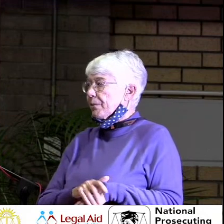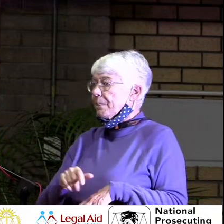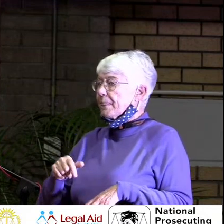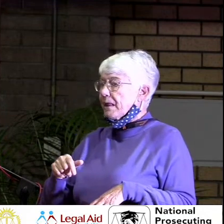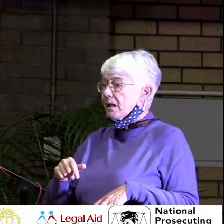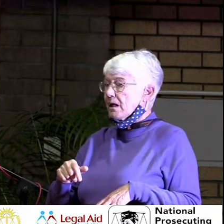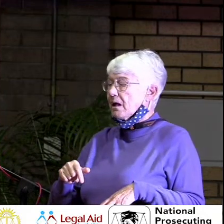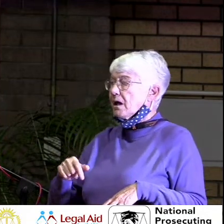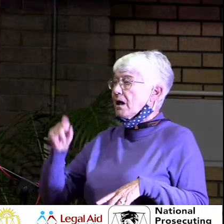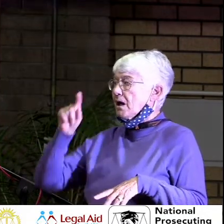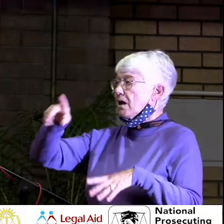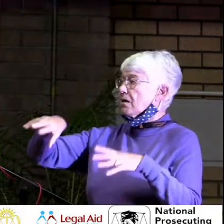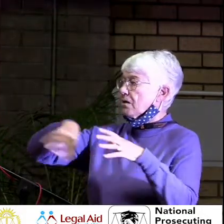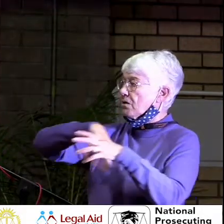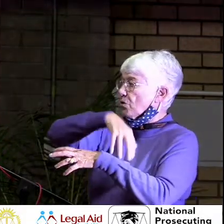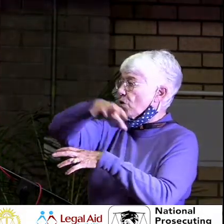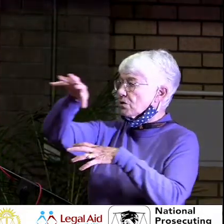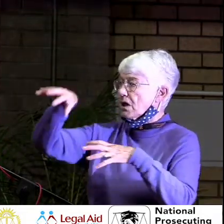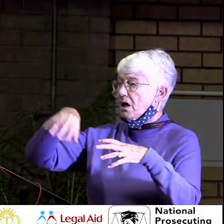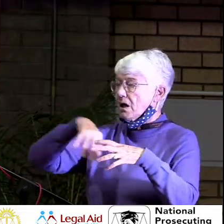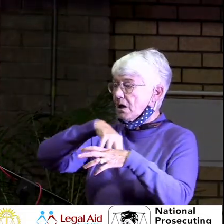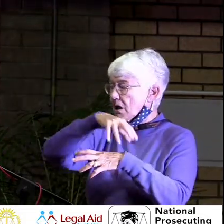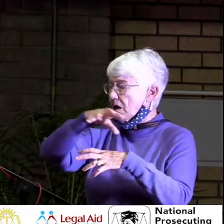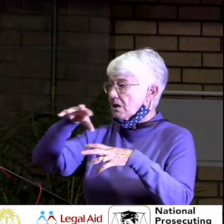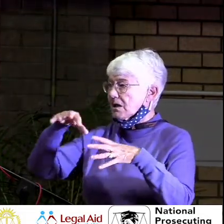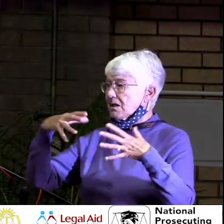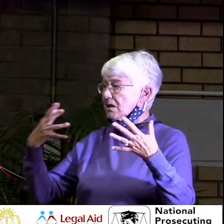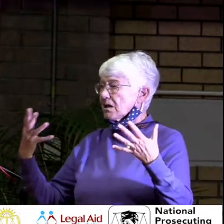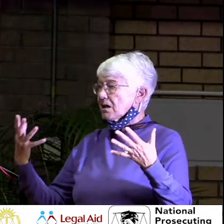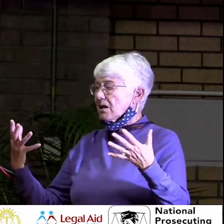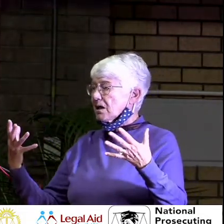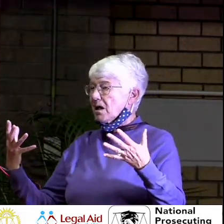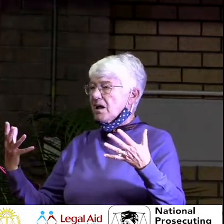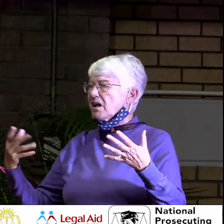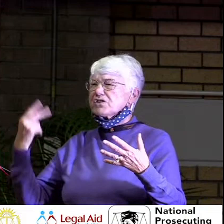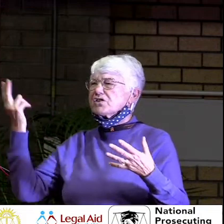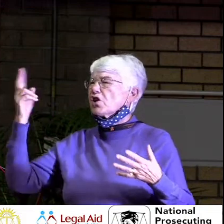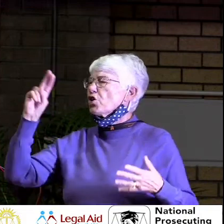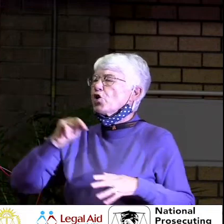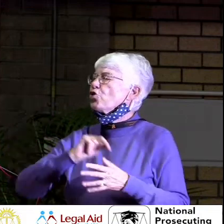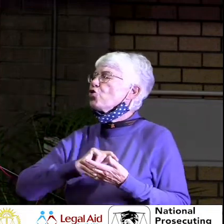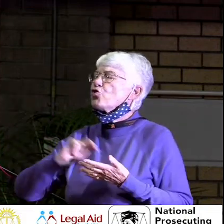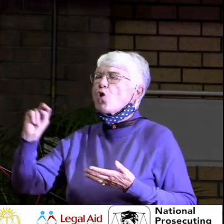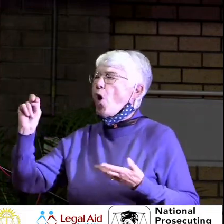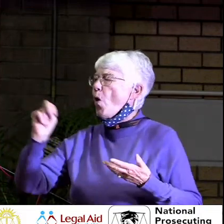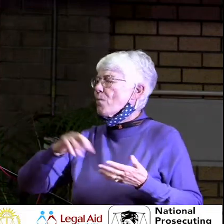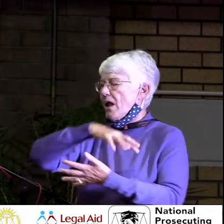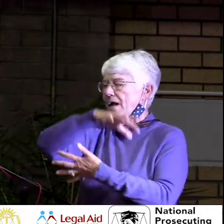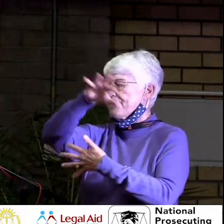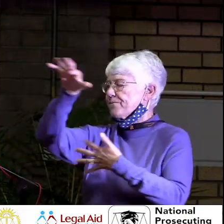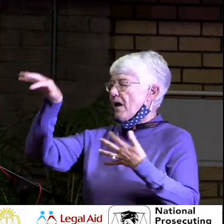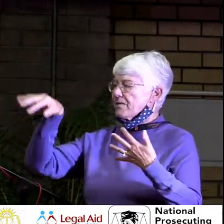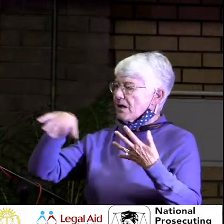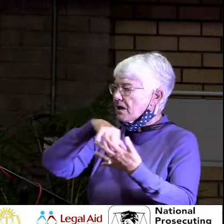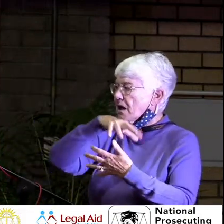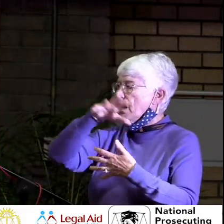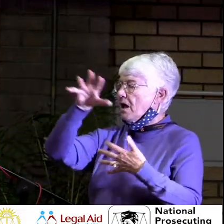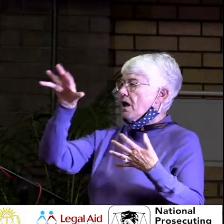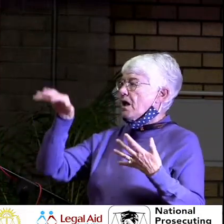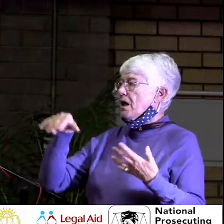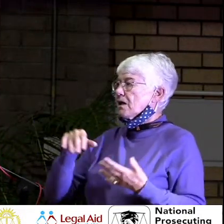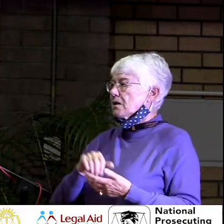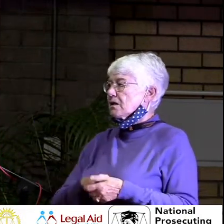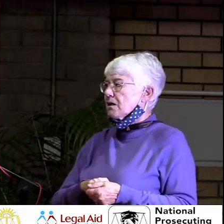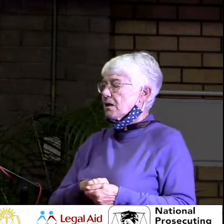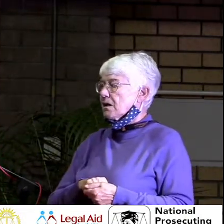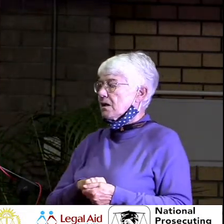our environment is such that it's not a normal environment. And at times it happens that you find that within